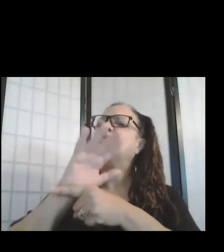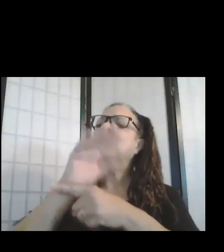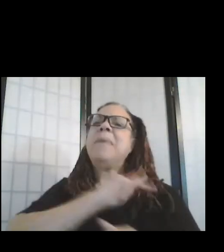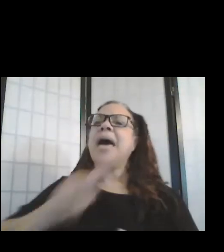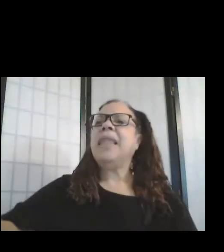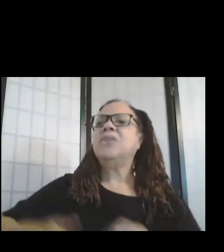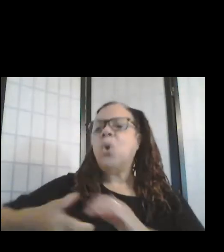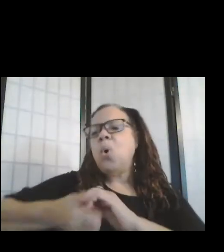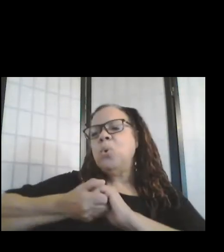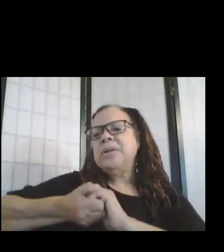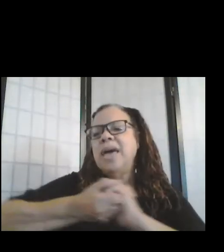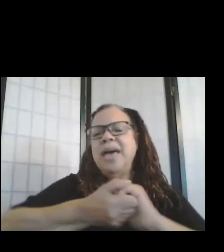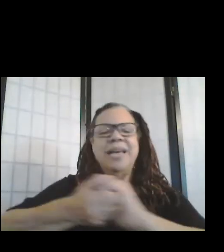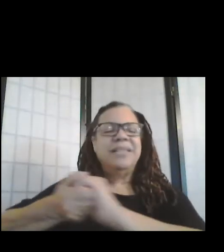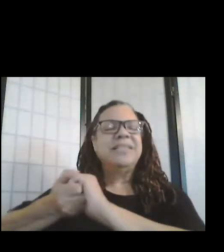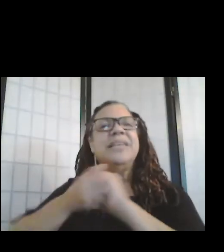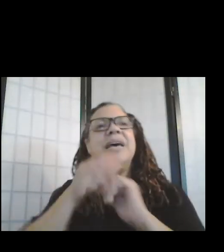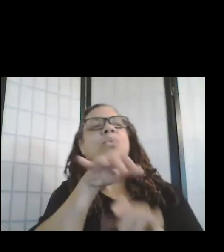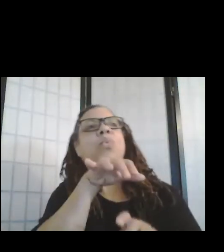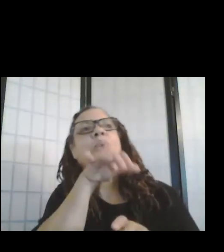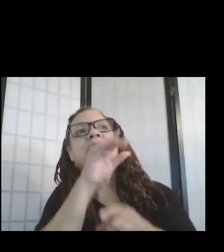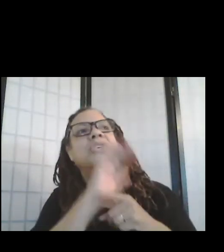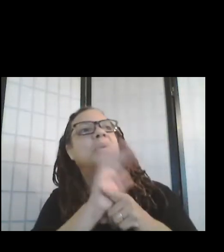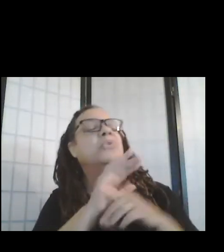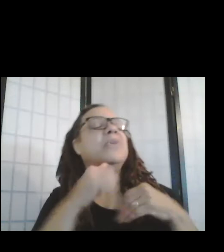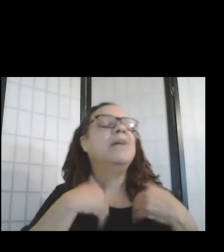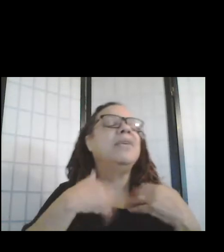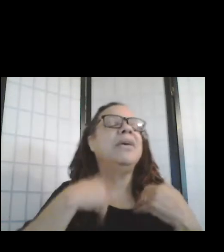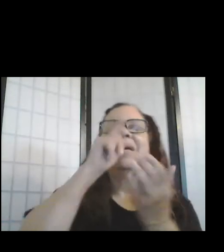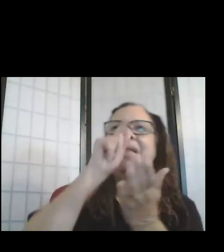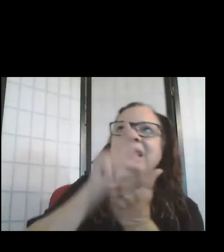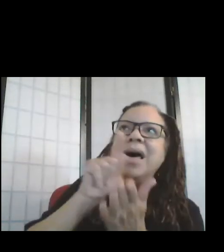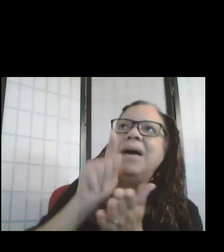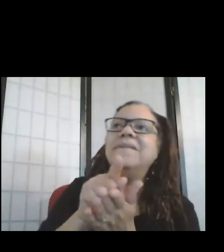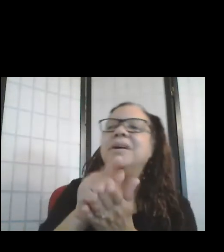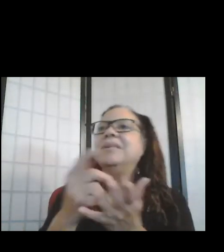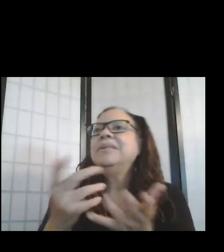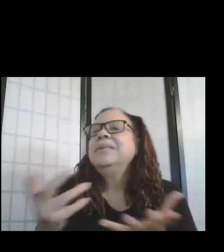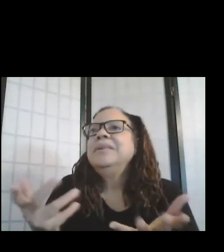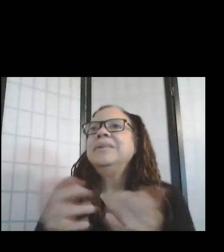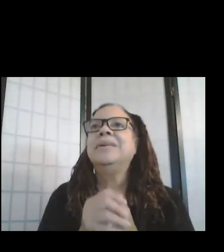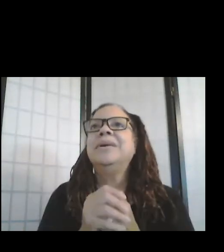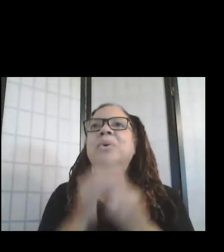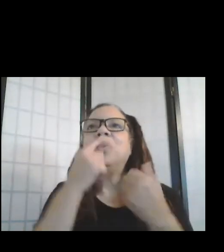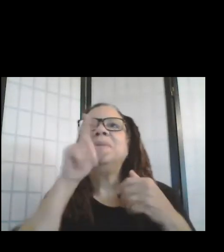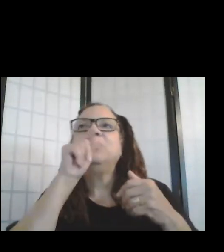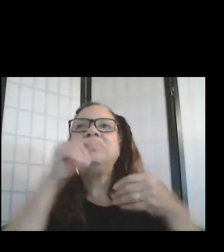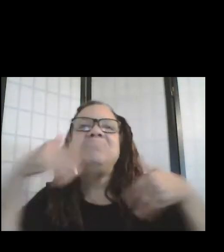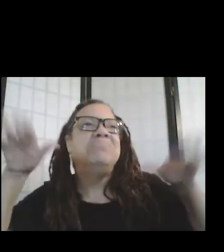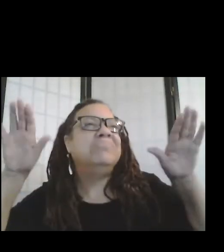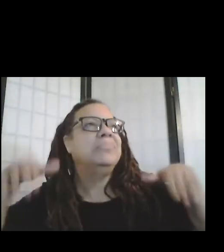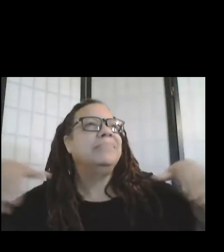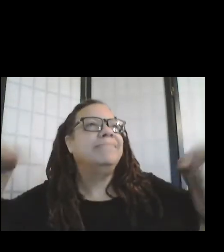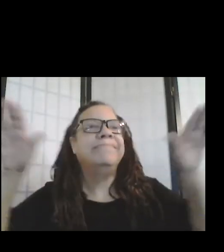in the balcony and watching a movie of young love amid the dunes with seagulls soaring through